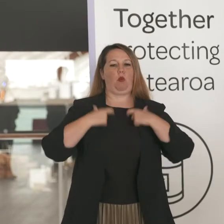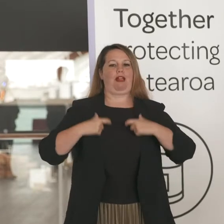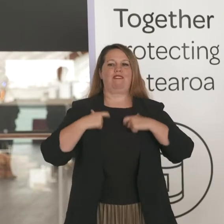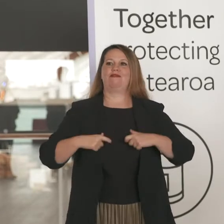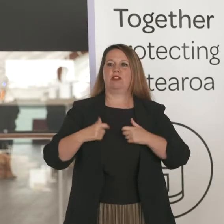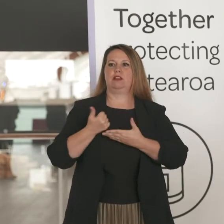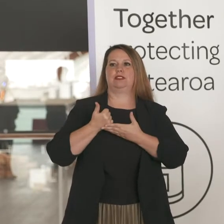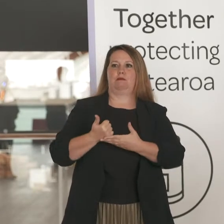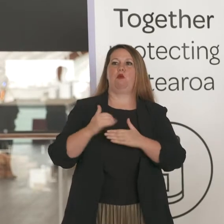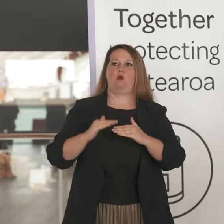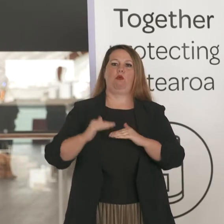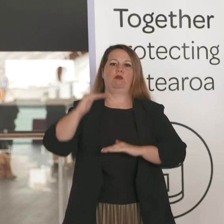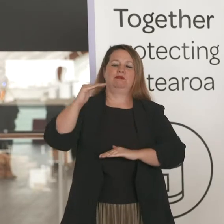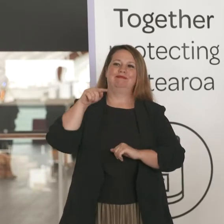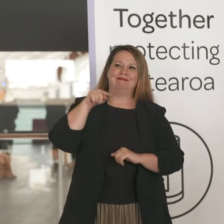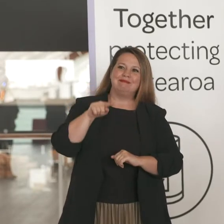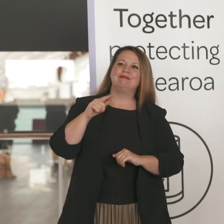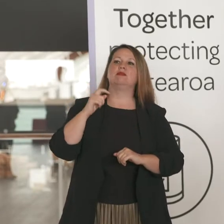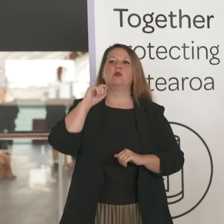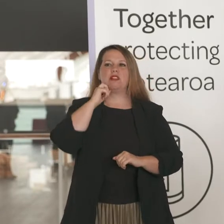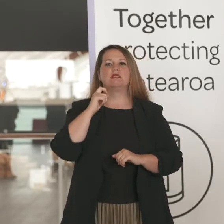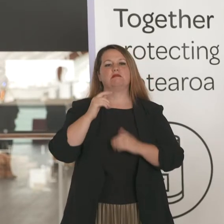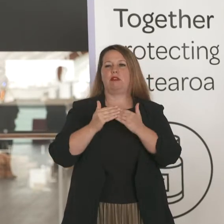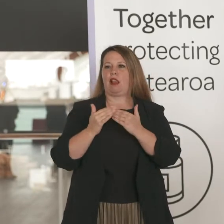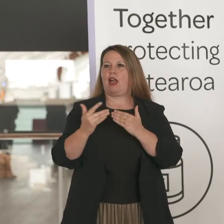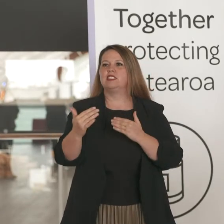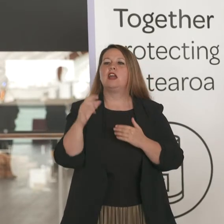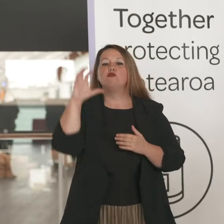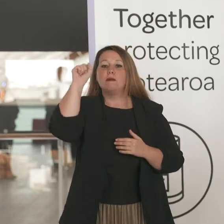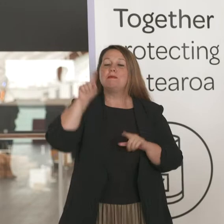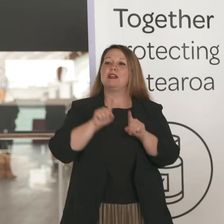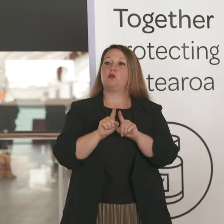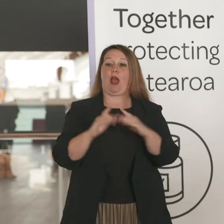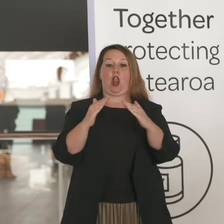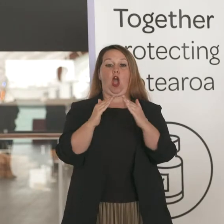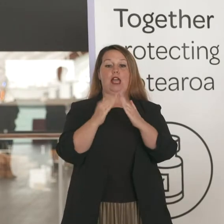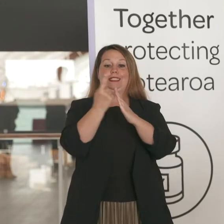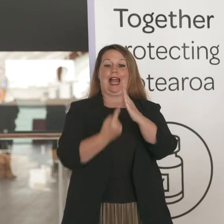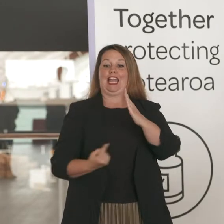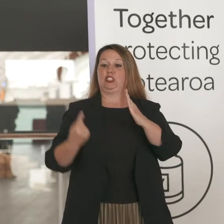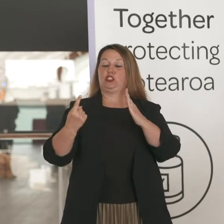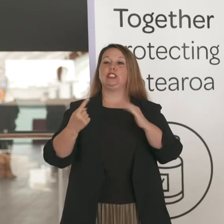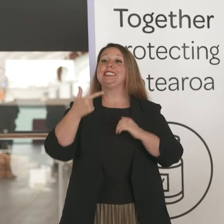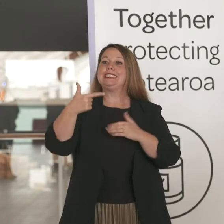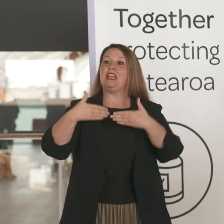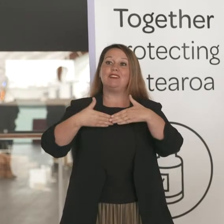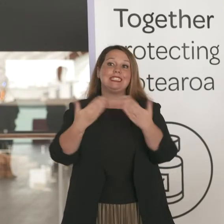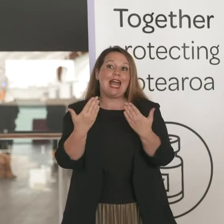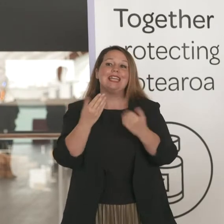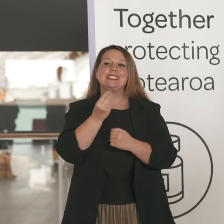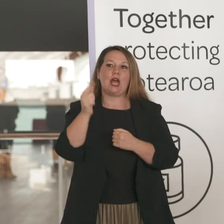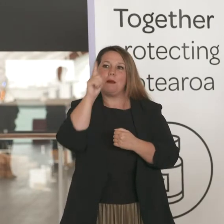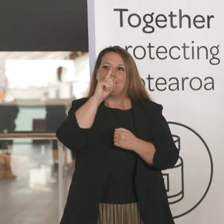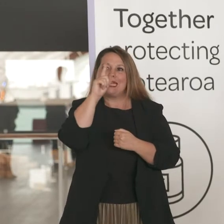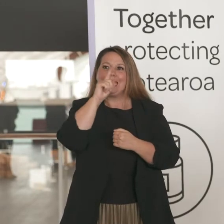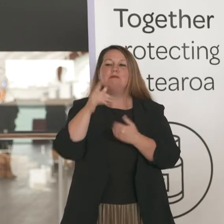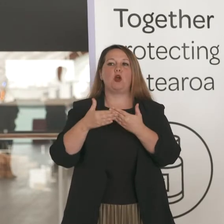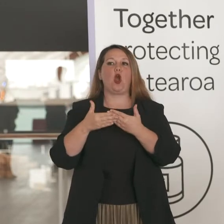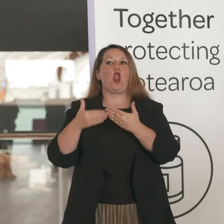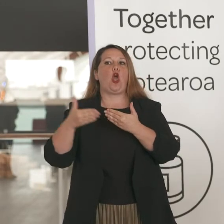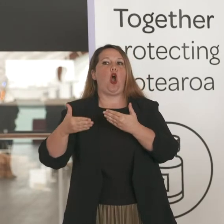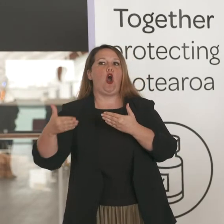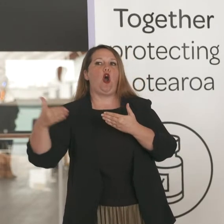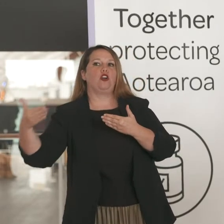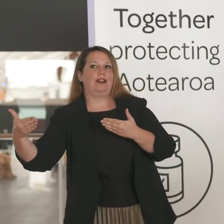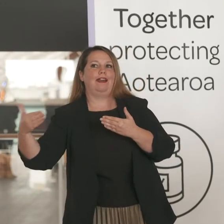not everyone comes out of isolation at 7 days either, so there may need to be ongoing support for those whānau that are having